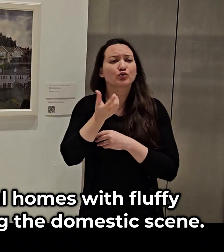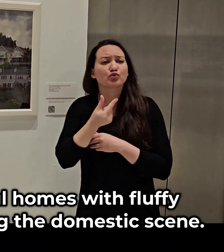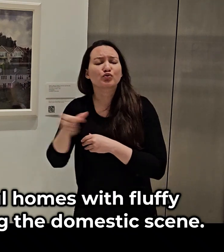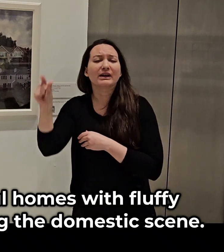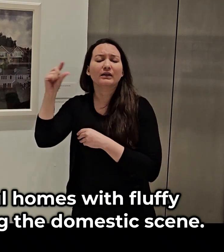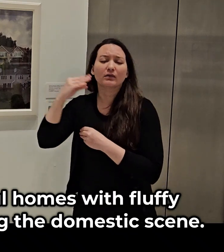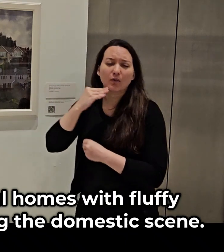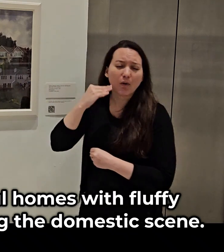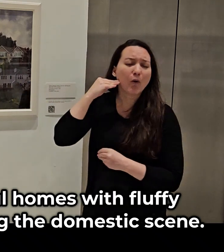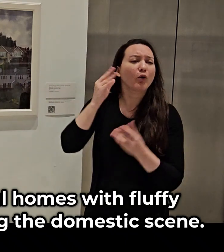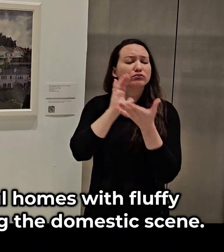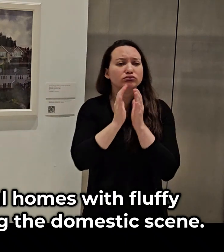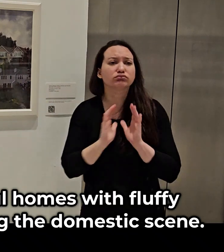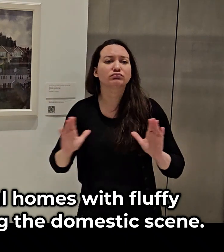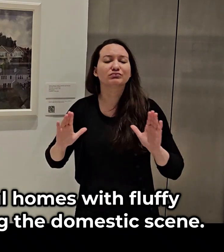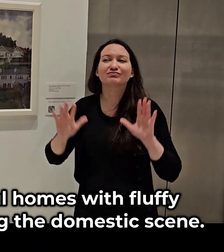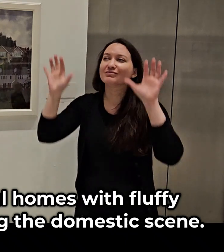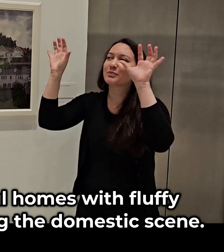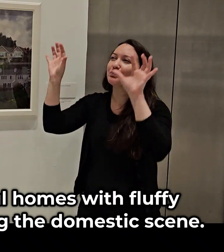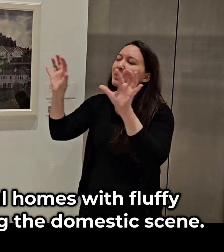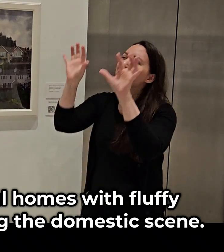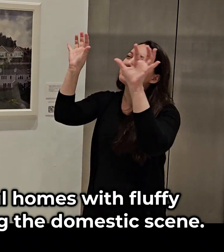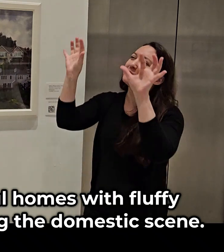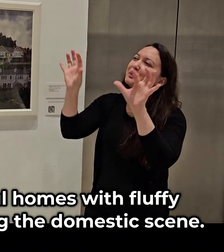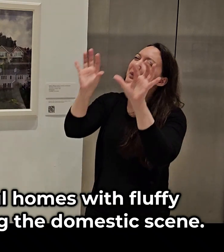homes with fluffy clouds covering the domestic scene.